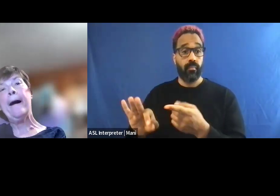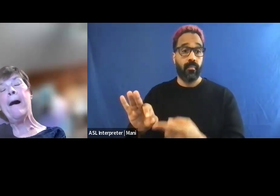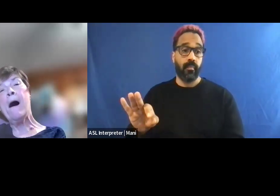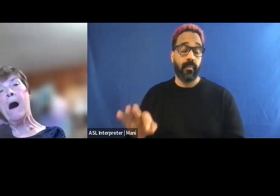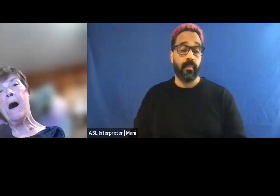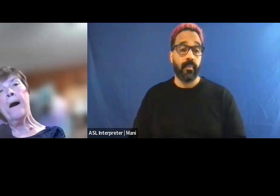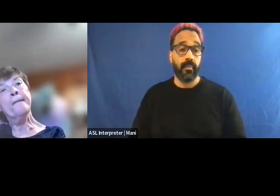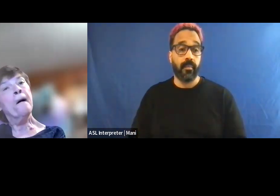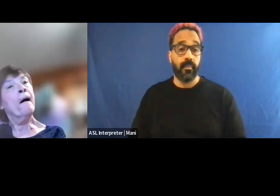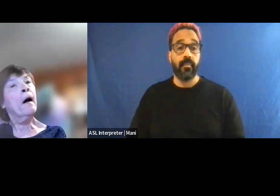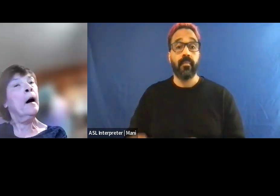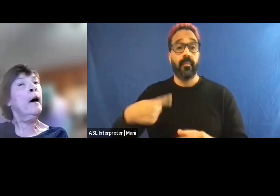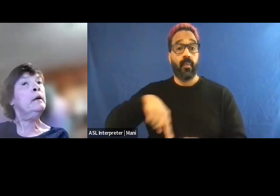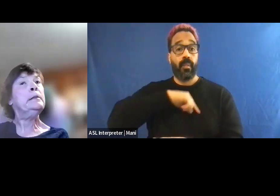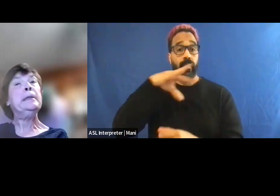all the